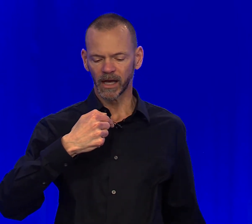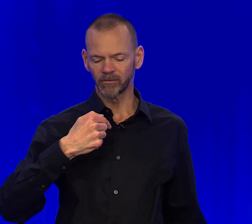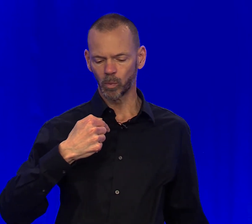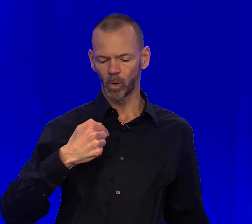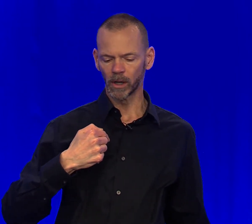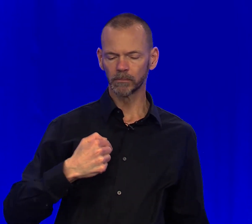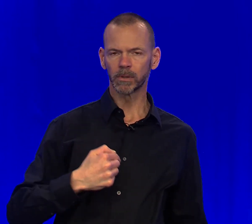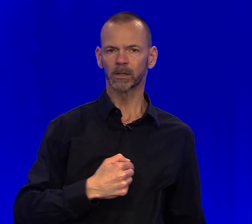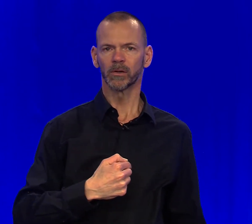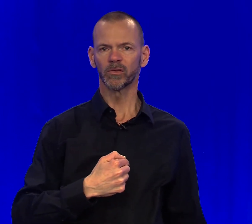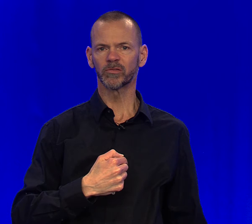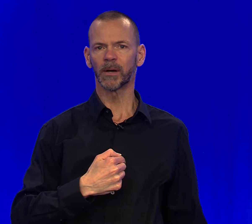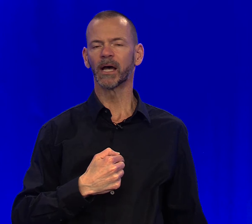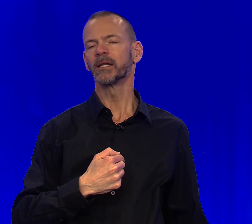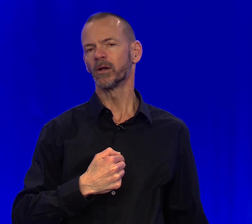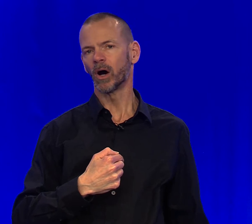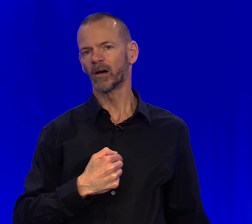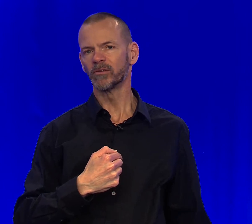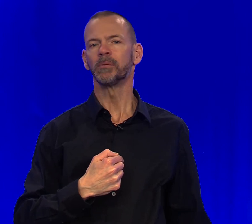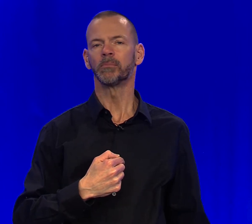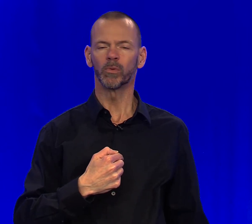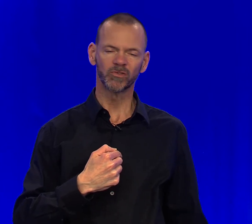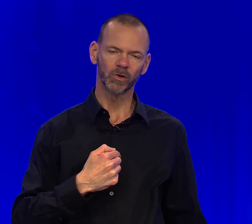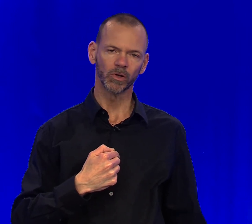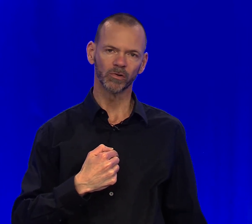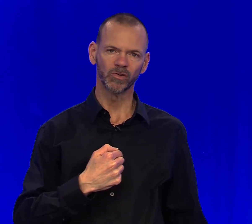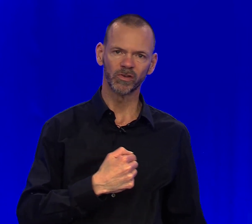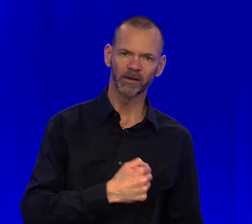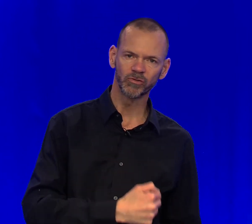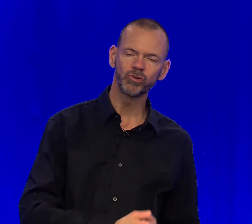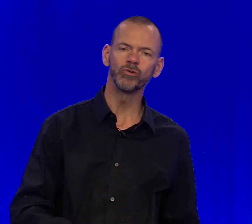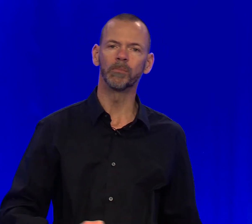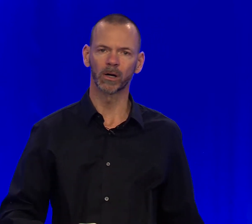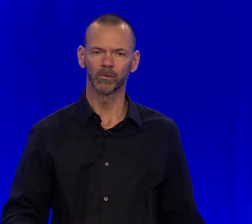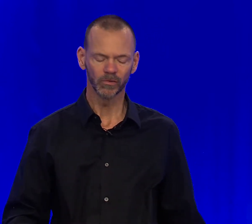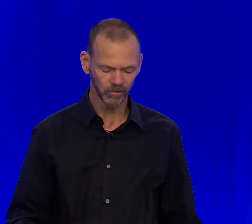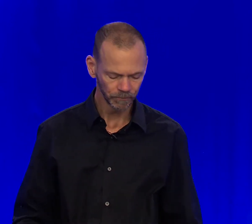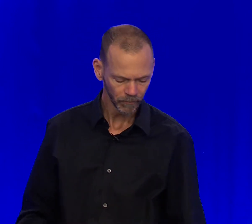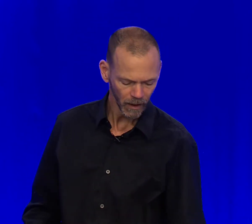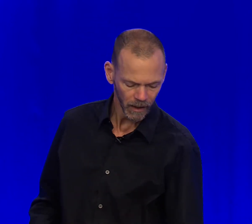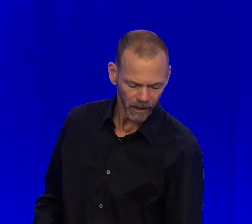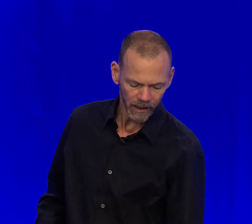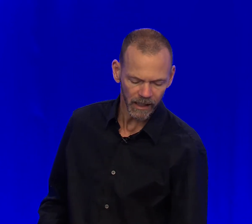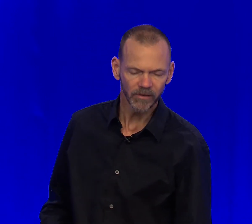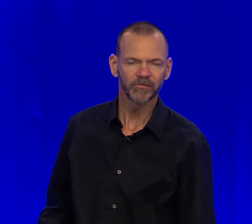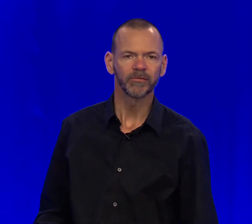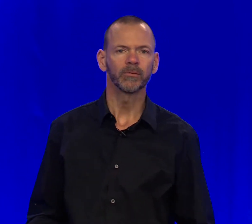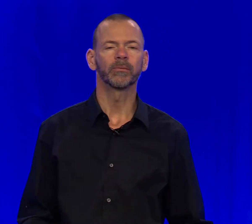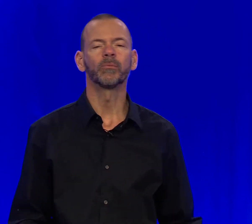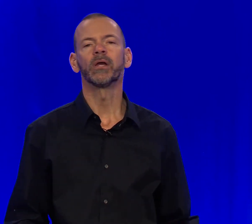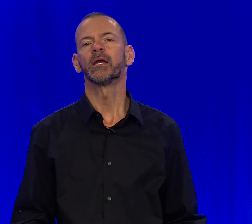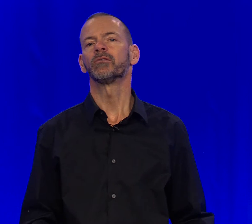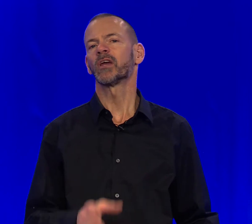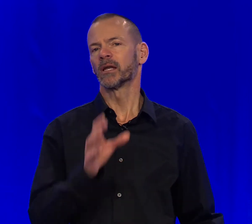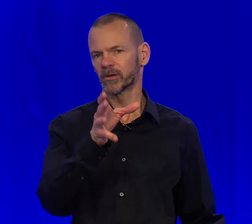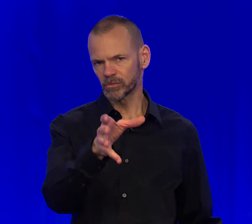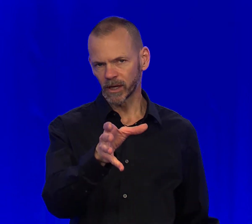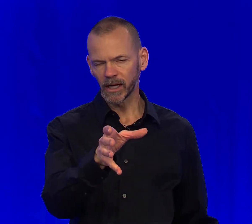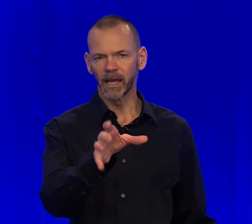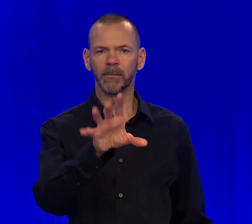have one buckle in the spine, and often people with scoliosis have two buckles. If we take an X-ray